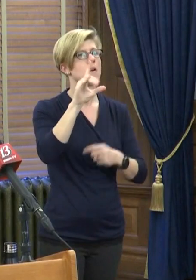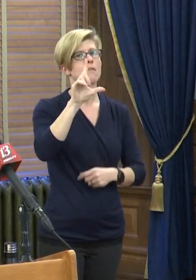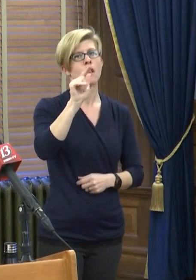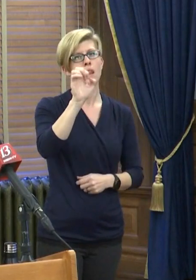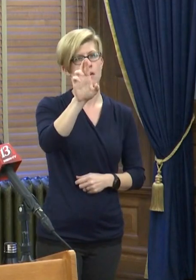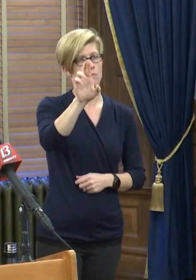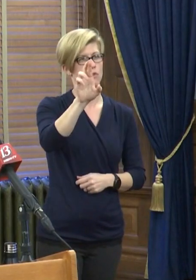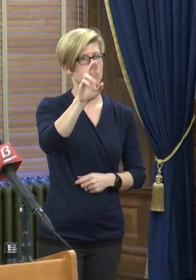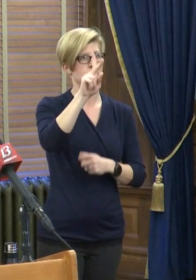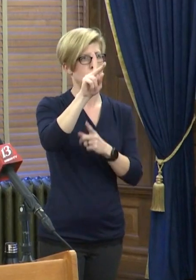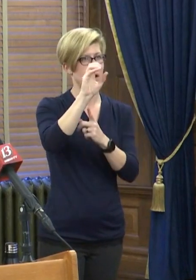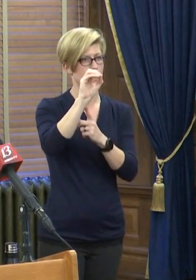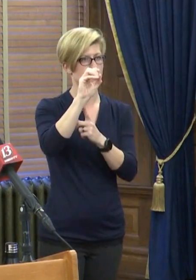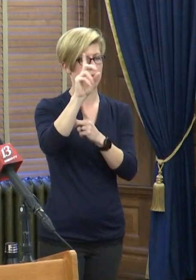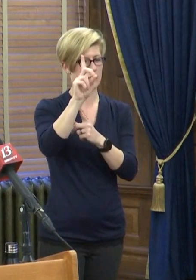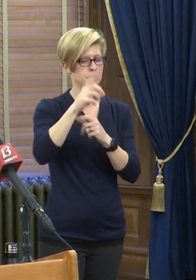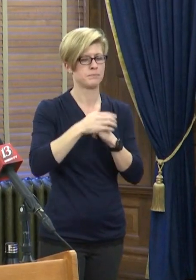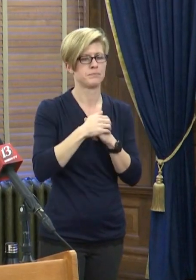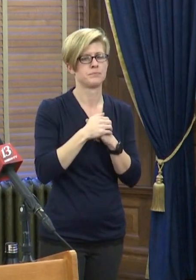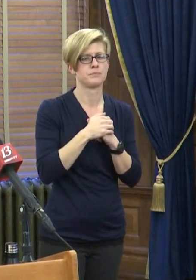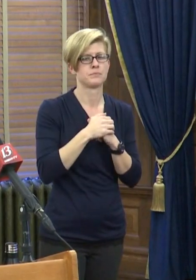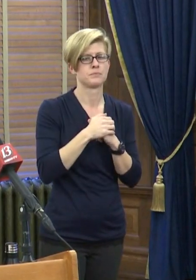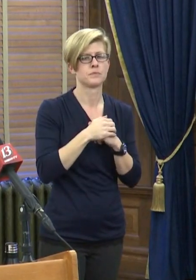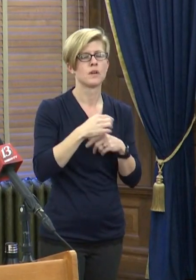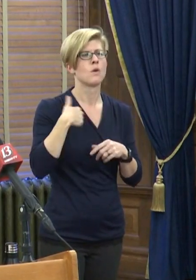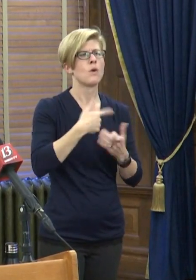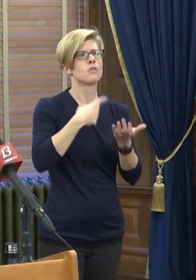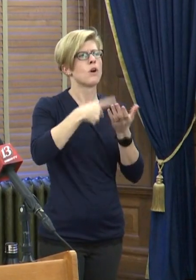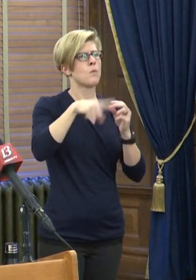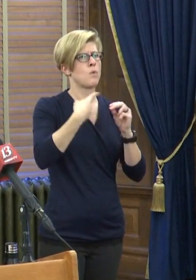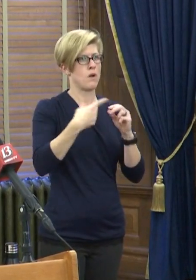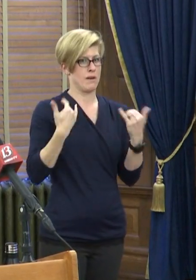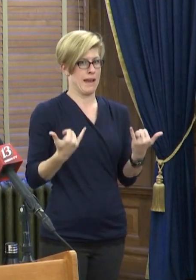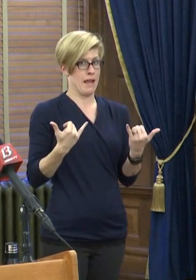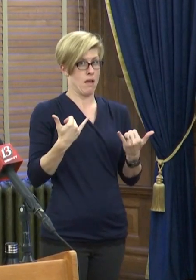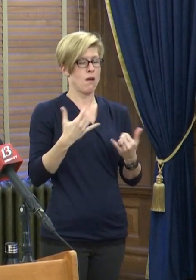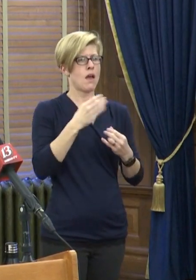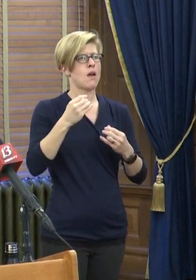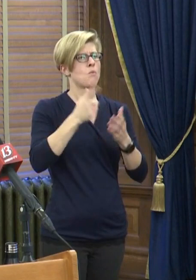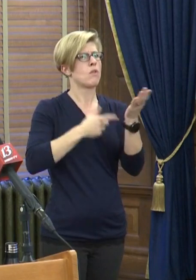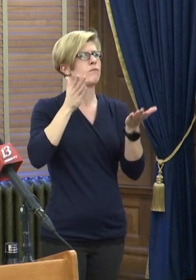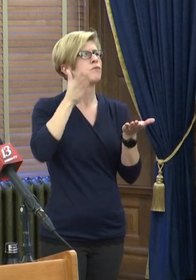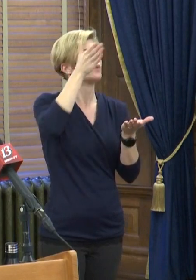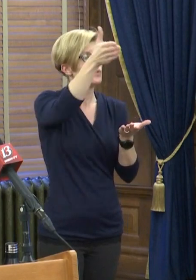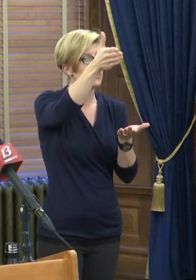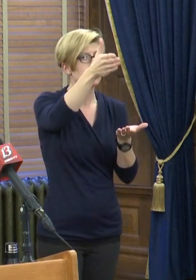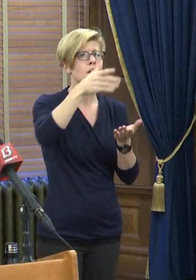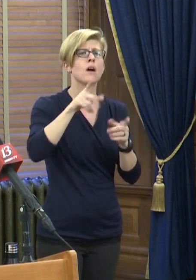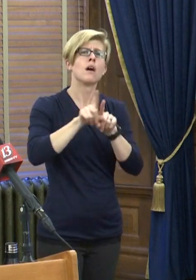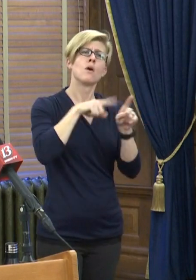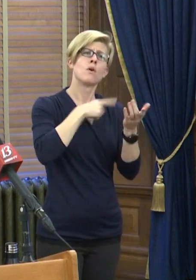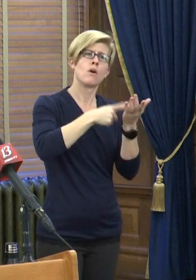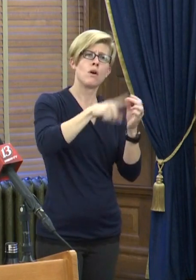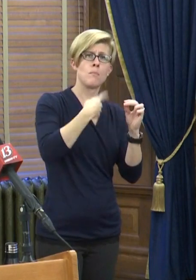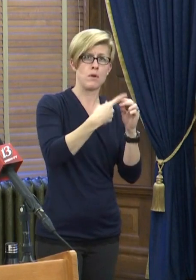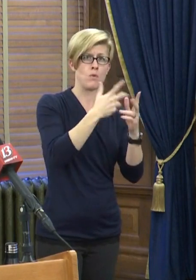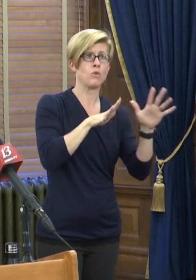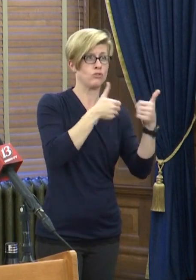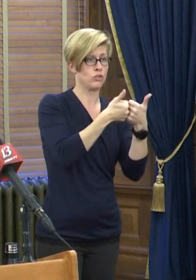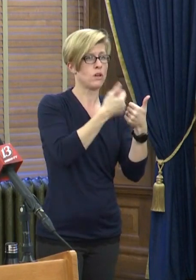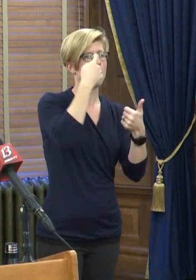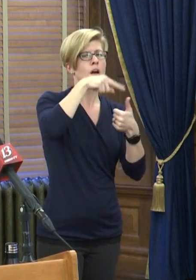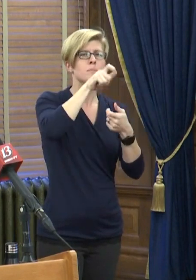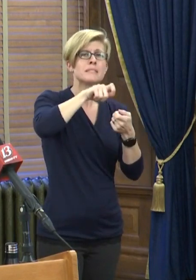walk through where we are and then where we intend to go. I want to cover the challenges with our unemployment